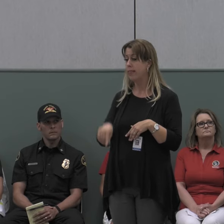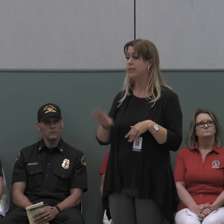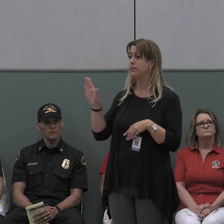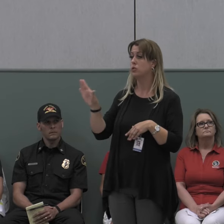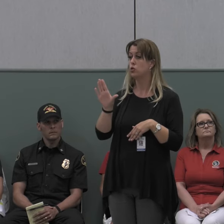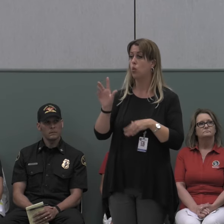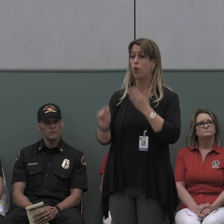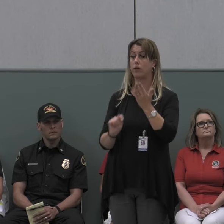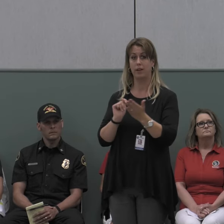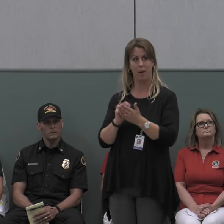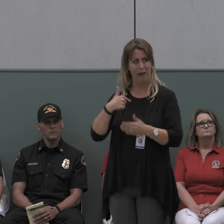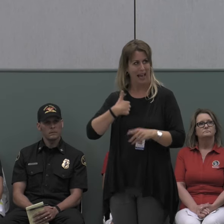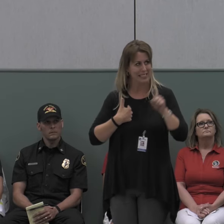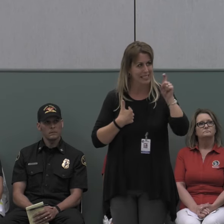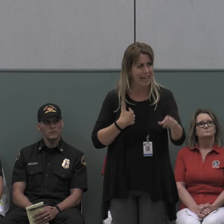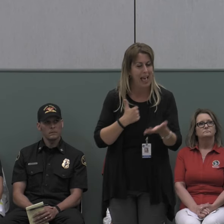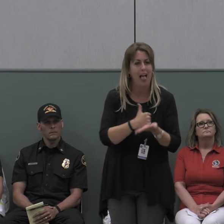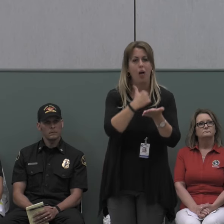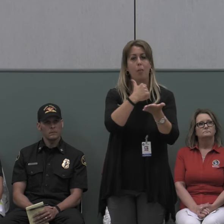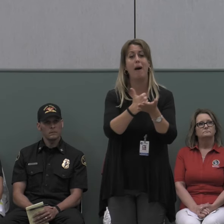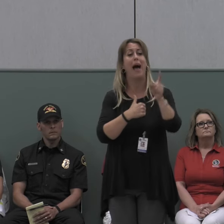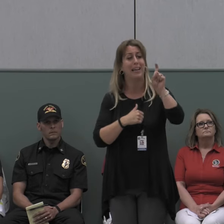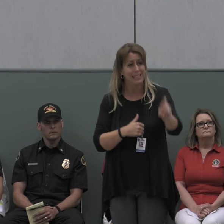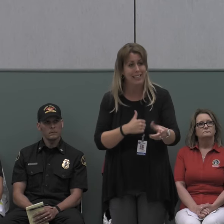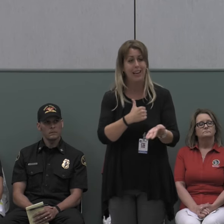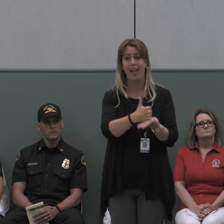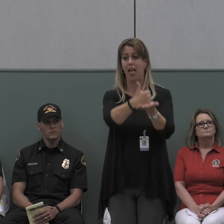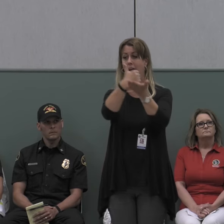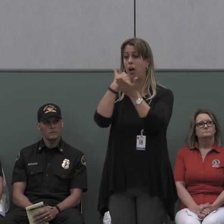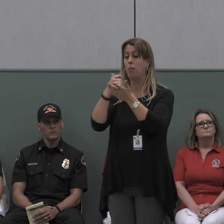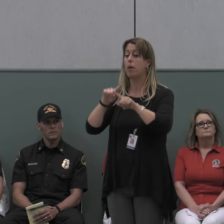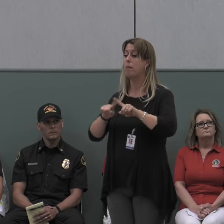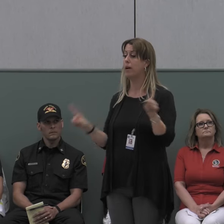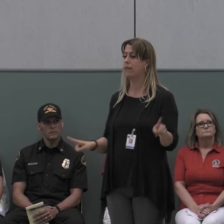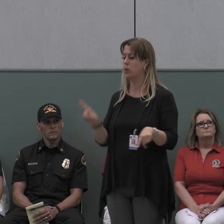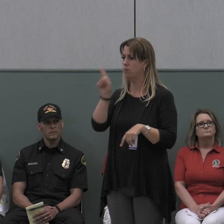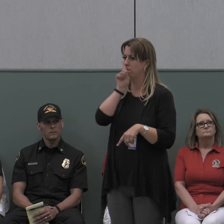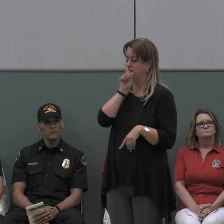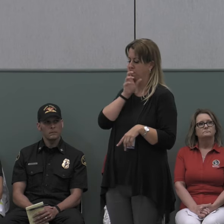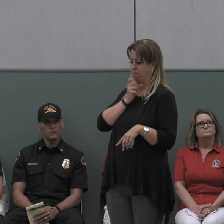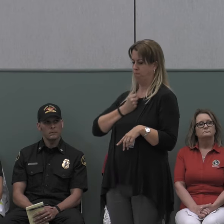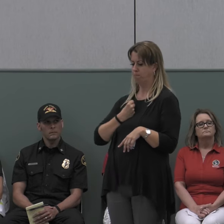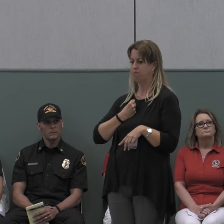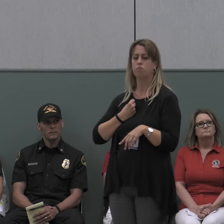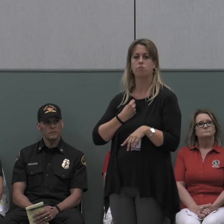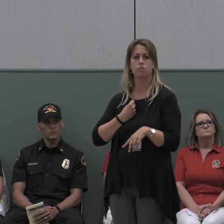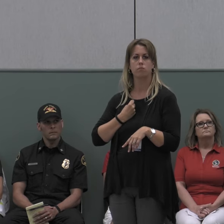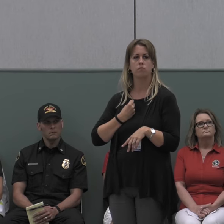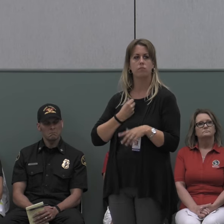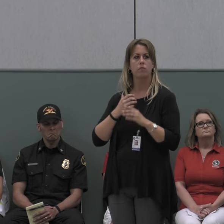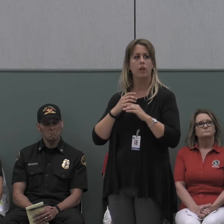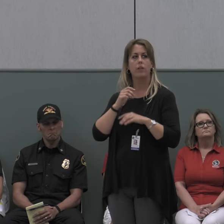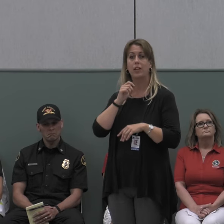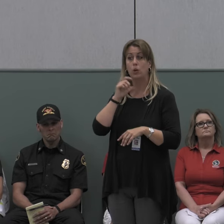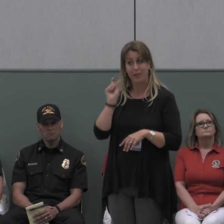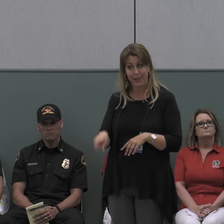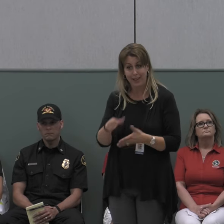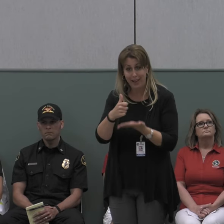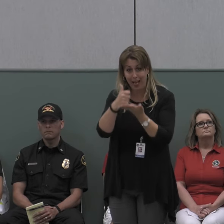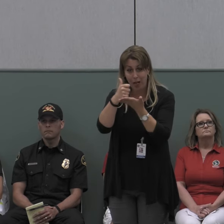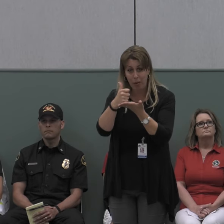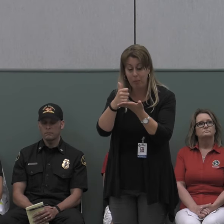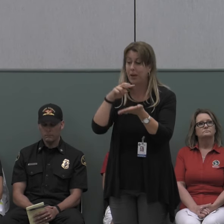help, help me. And if you don't tell anybody, it is on you. You